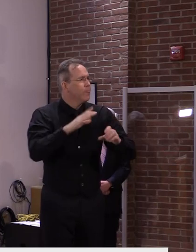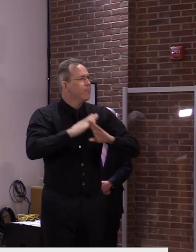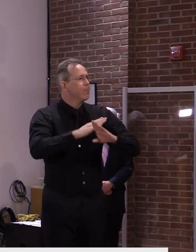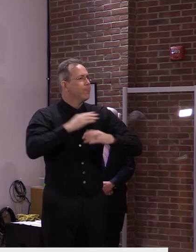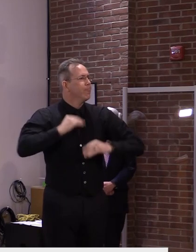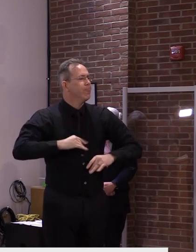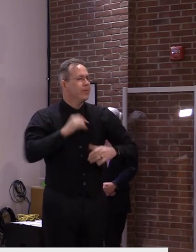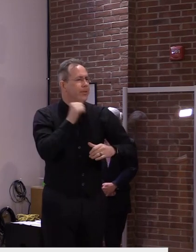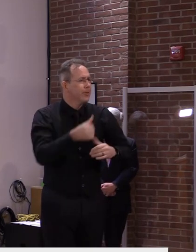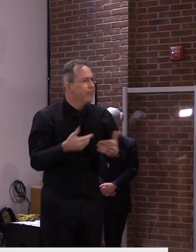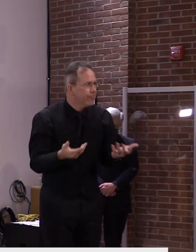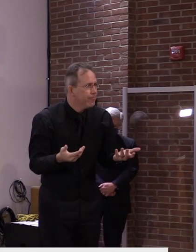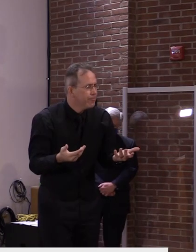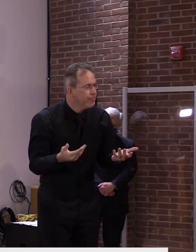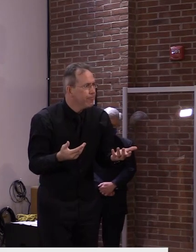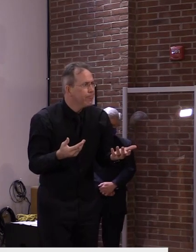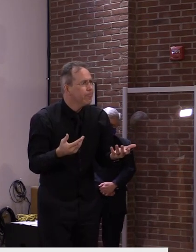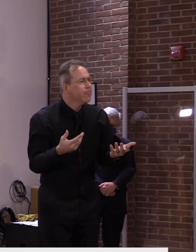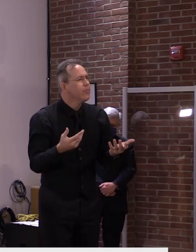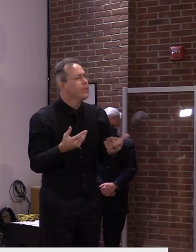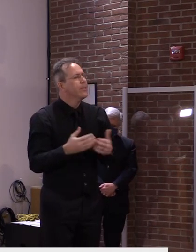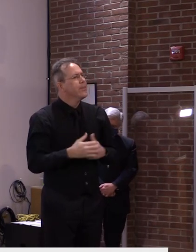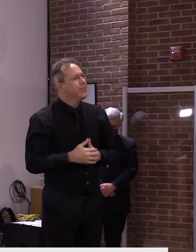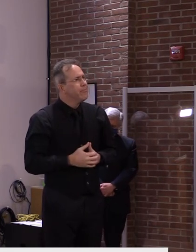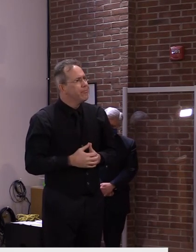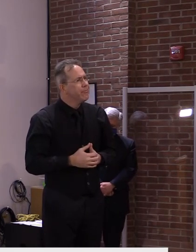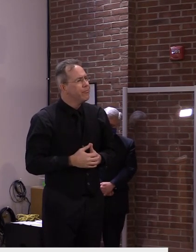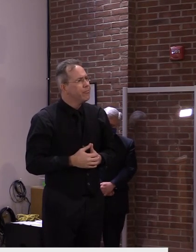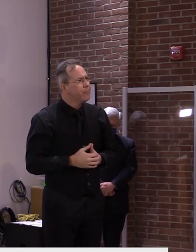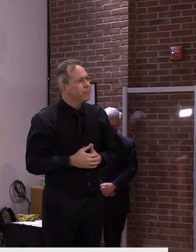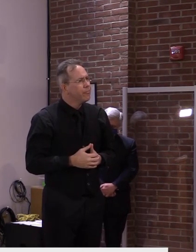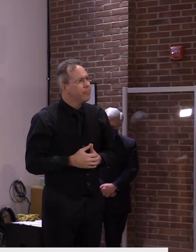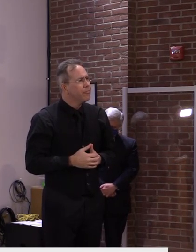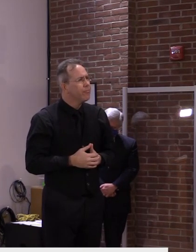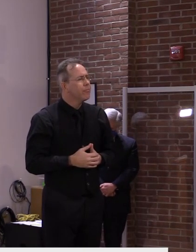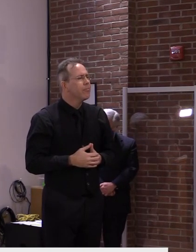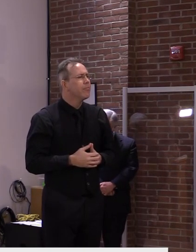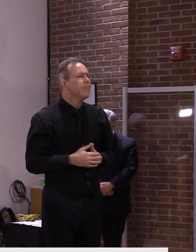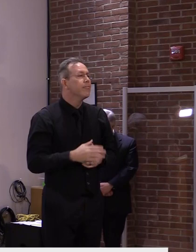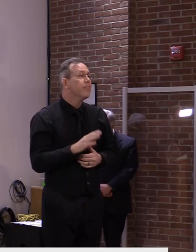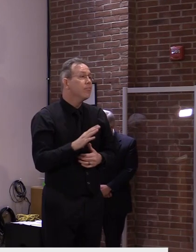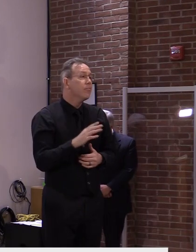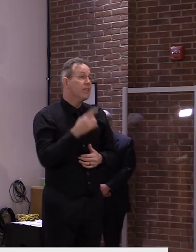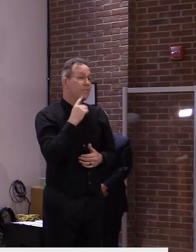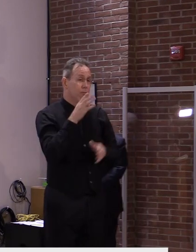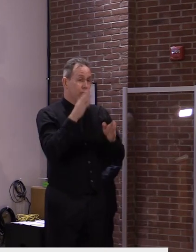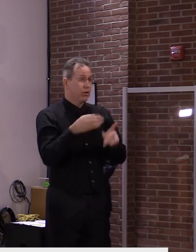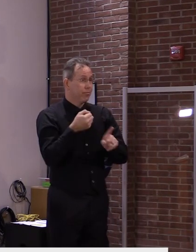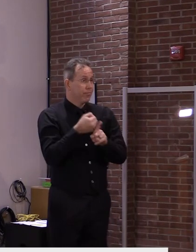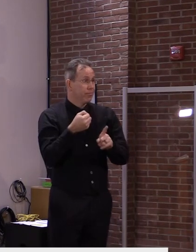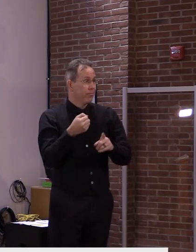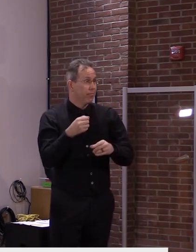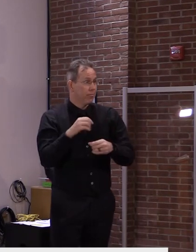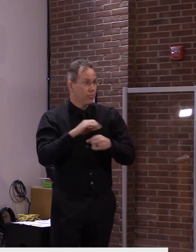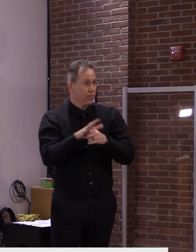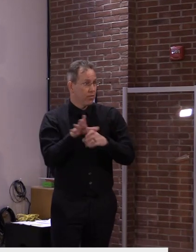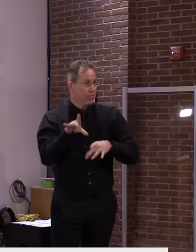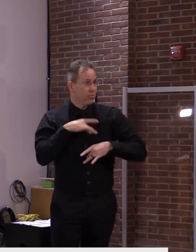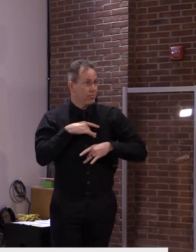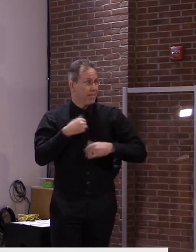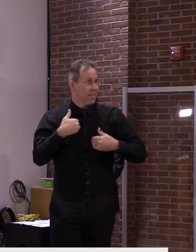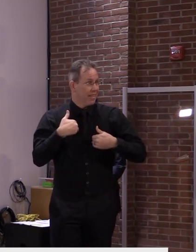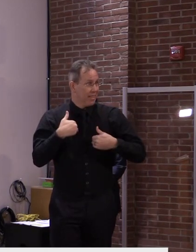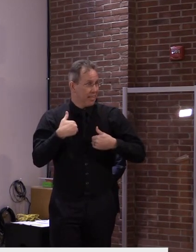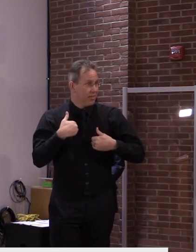now. But rest assured, if there is a person who becomes a case who has received vaccine, we know about